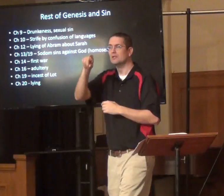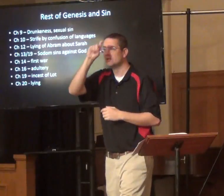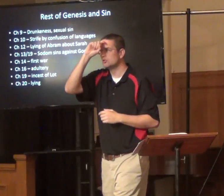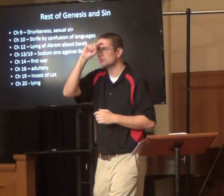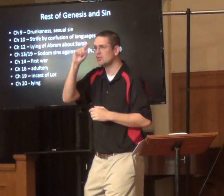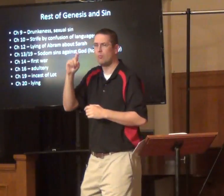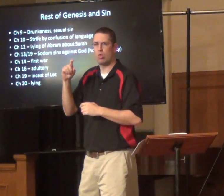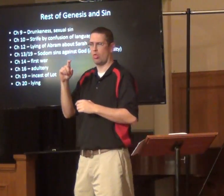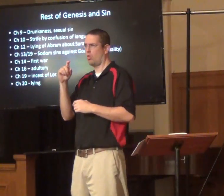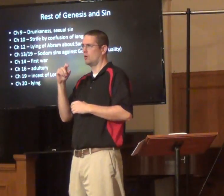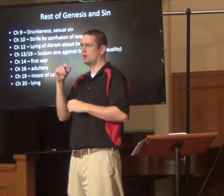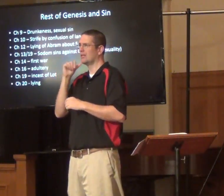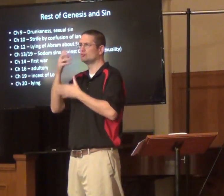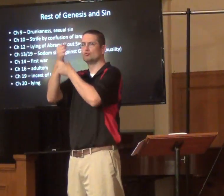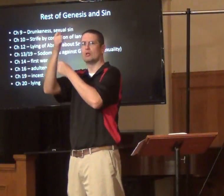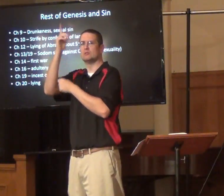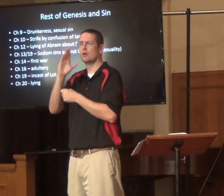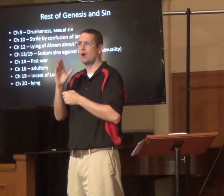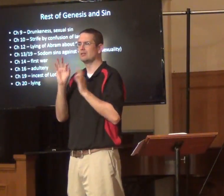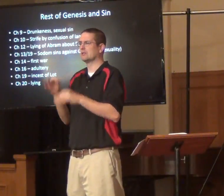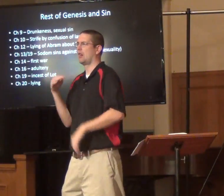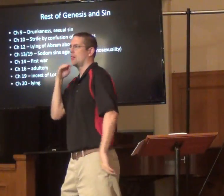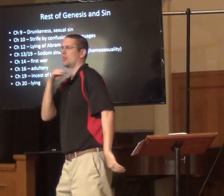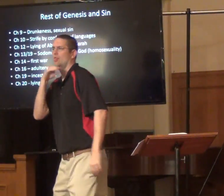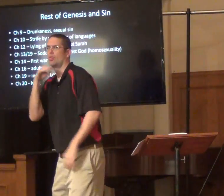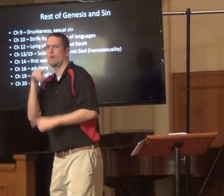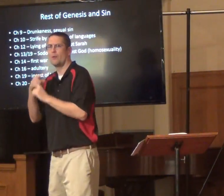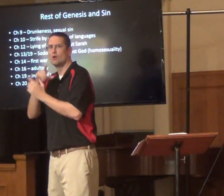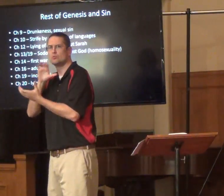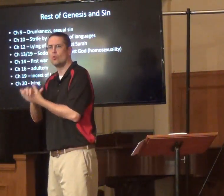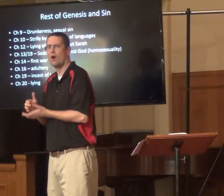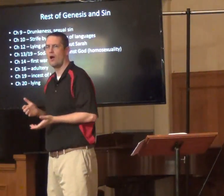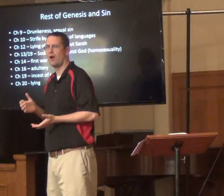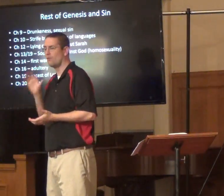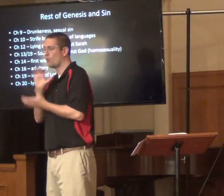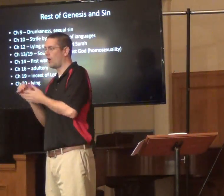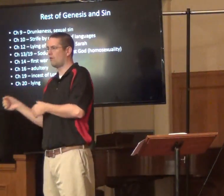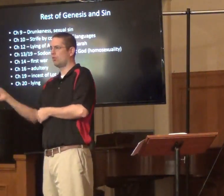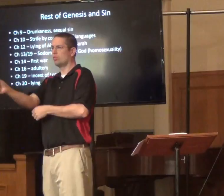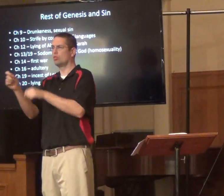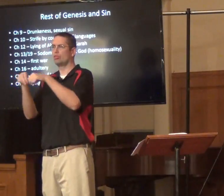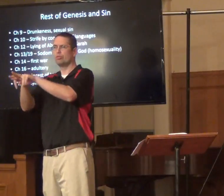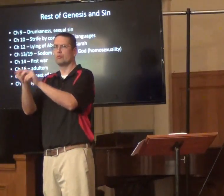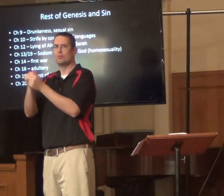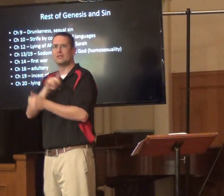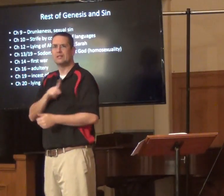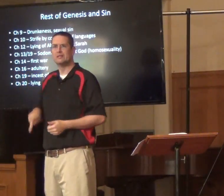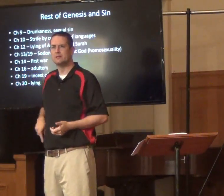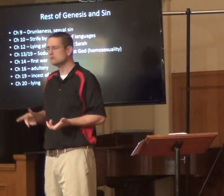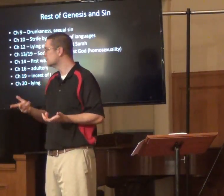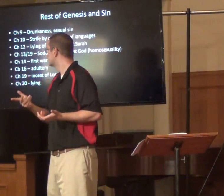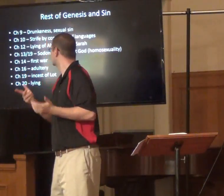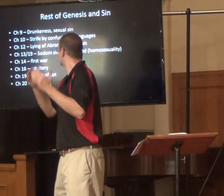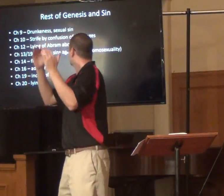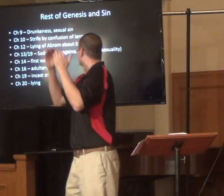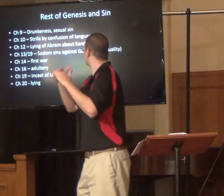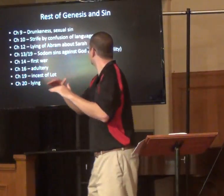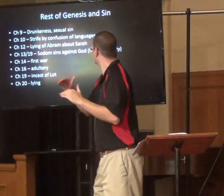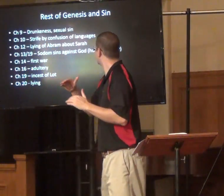their languages. Abraham lied about his wife, Sarah, and gave his wife to the king.